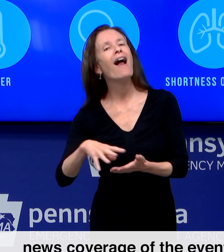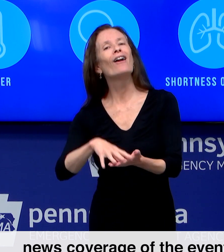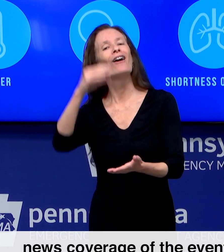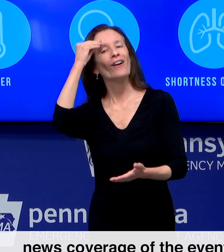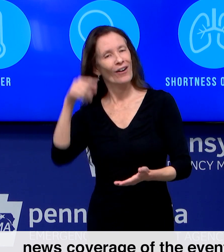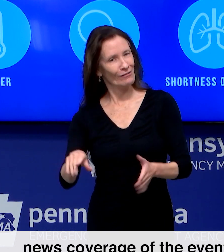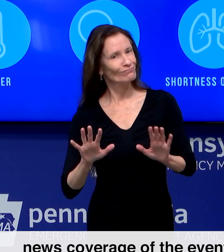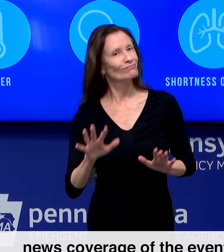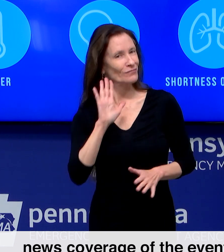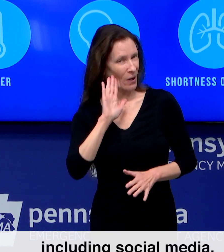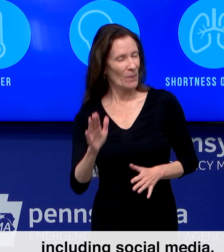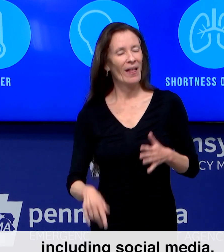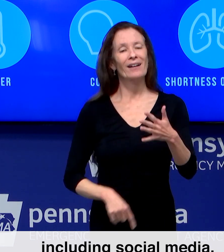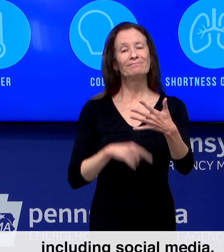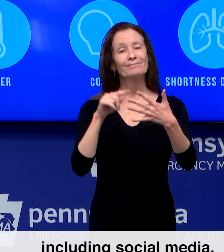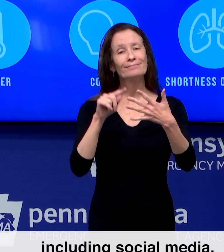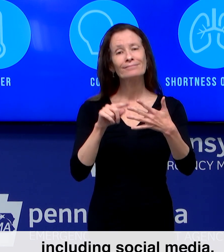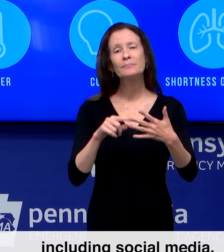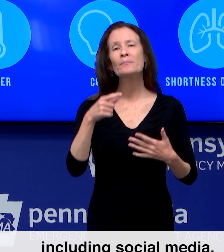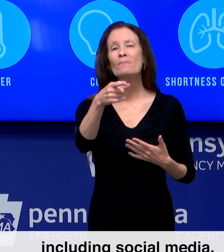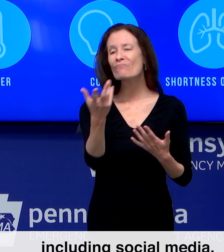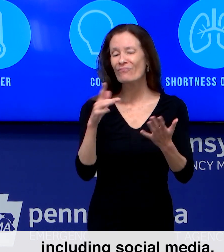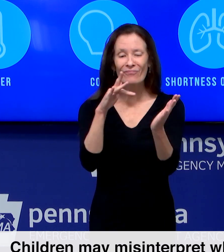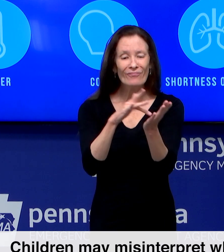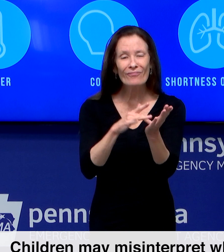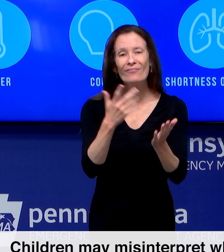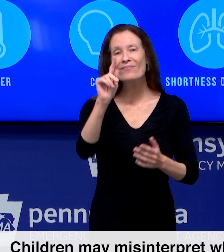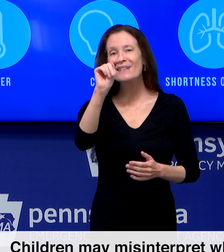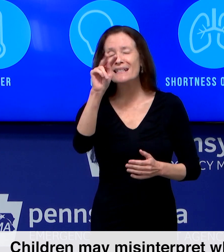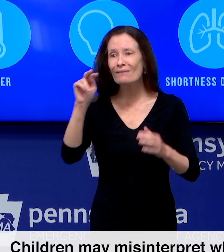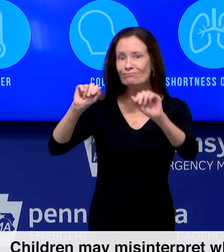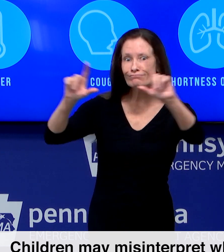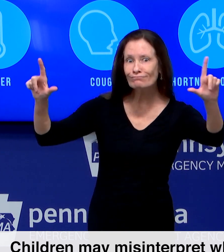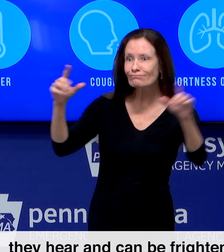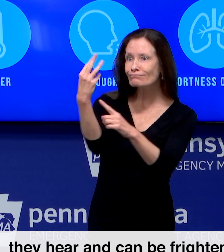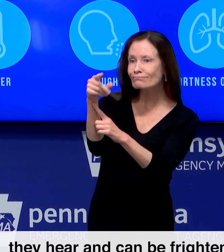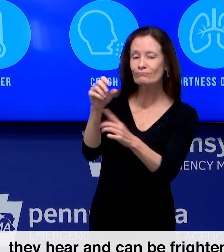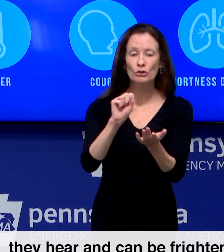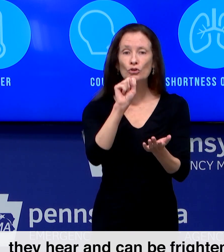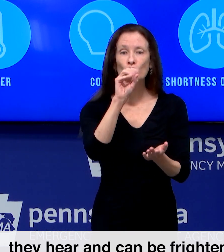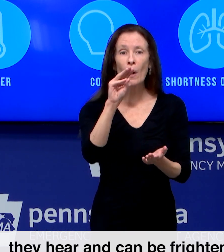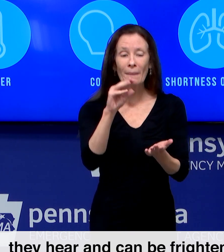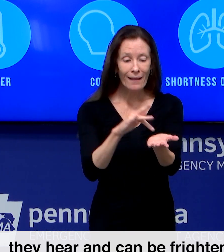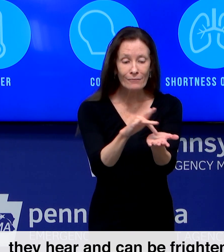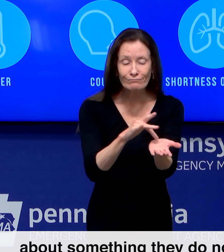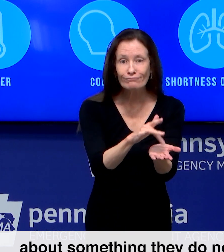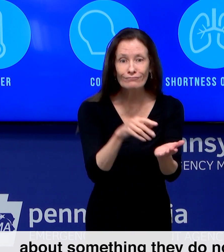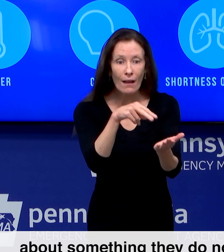coverage of the event, including social media. Children may misinterpret what they hear and can be frightened about something they